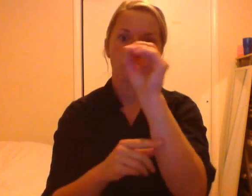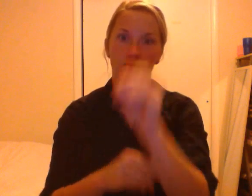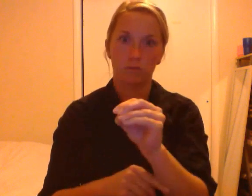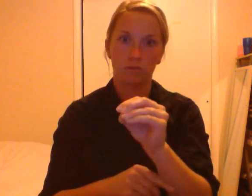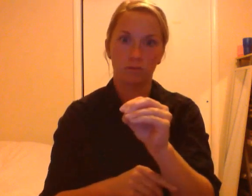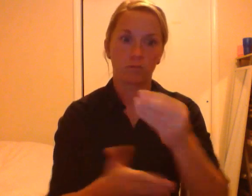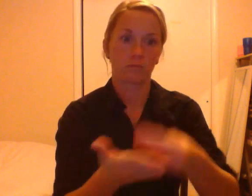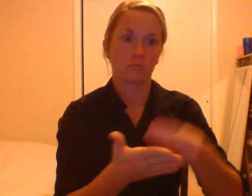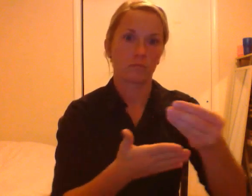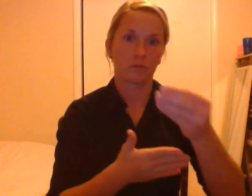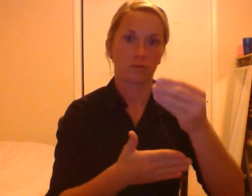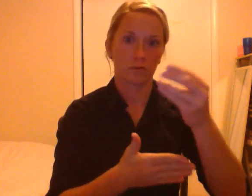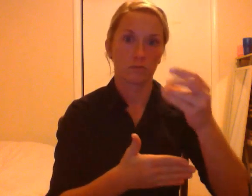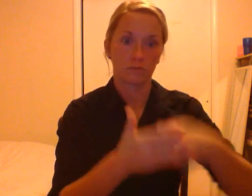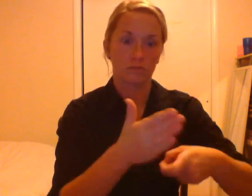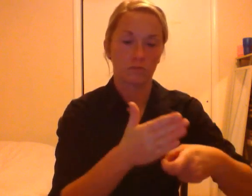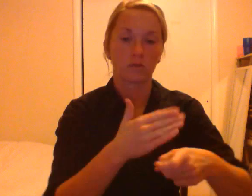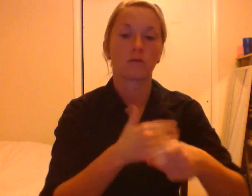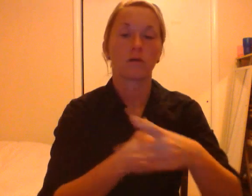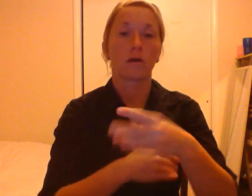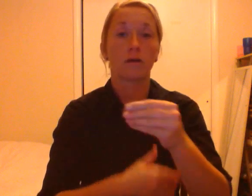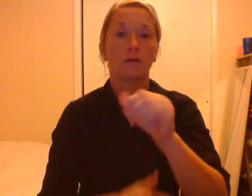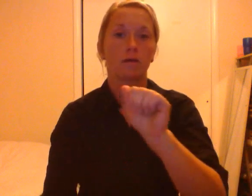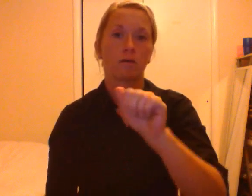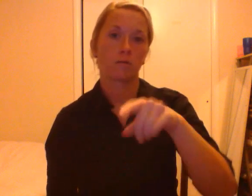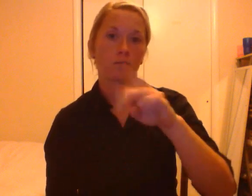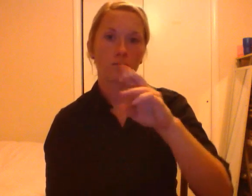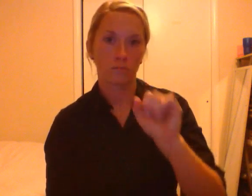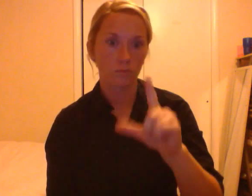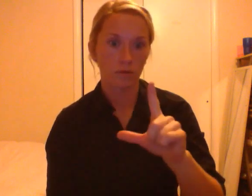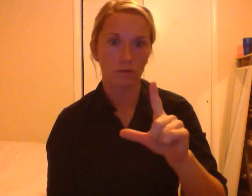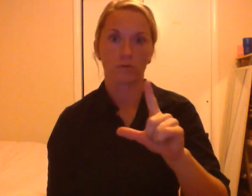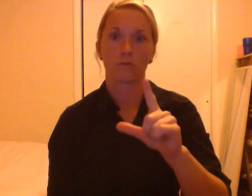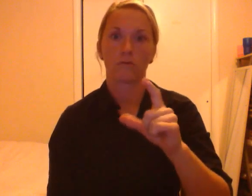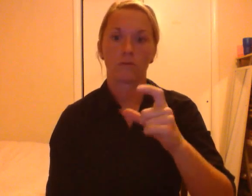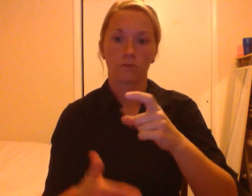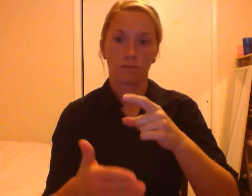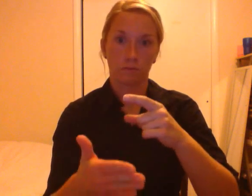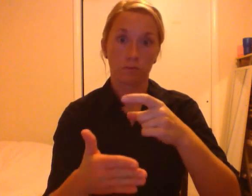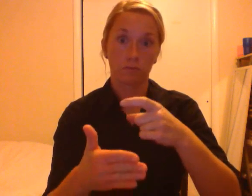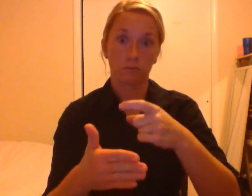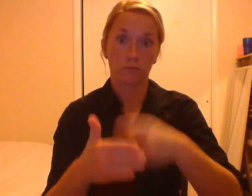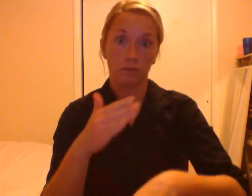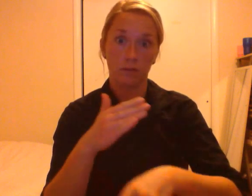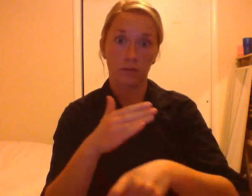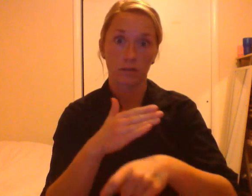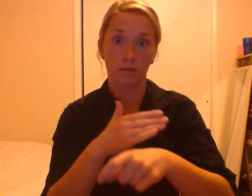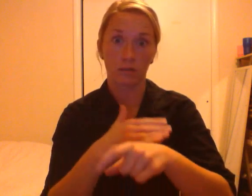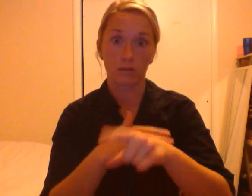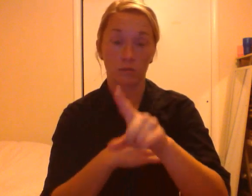appraisal fee. That's $125, a credit check. Now, this is a lot of information. Do you have any